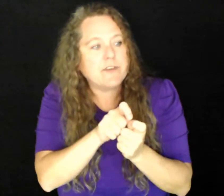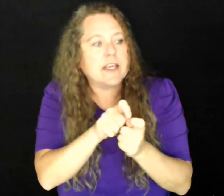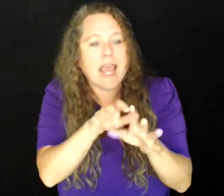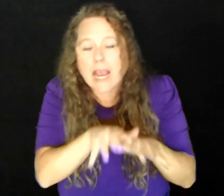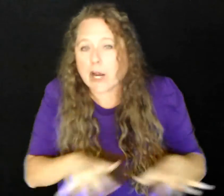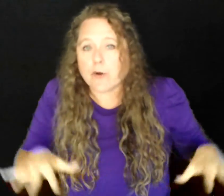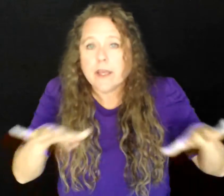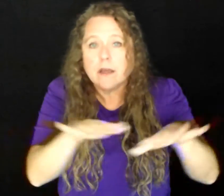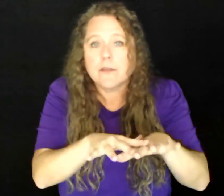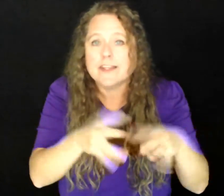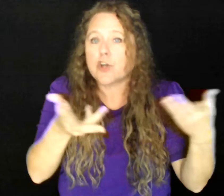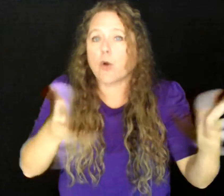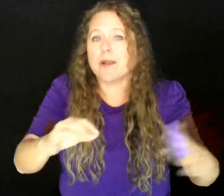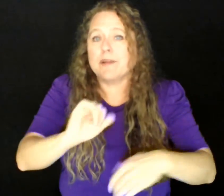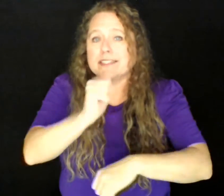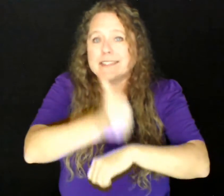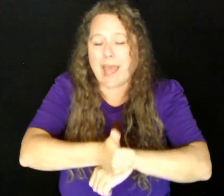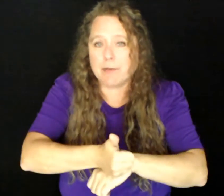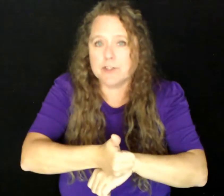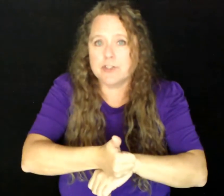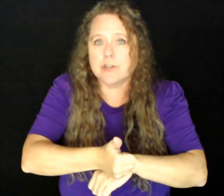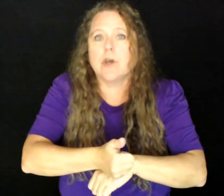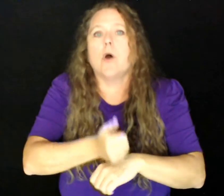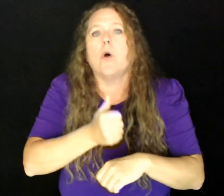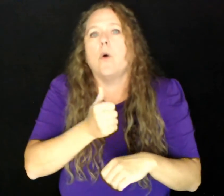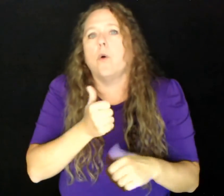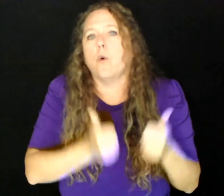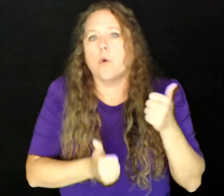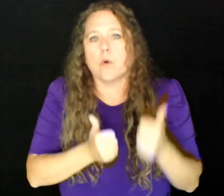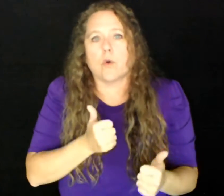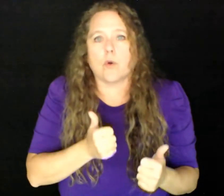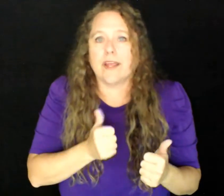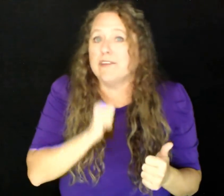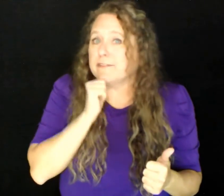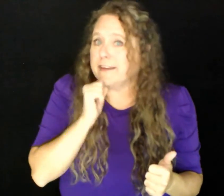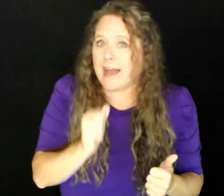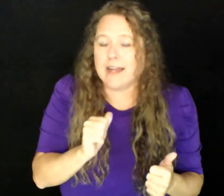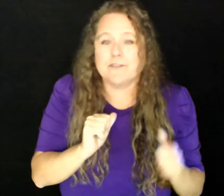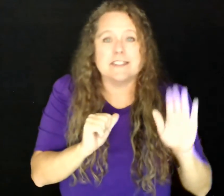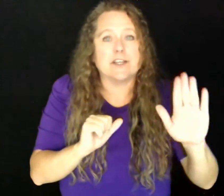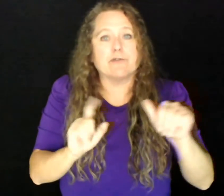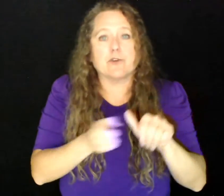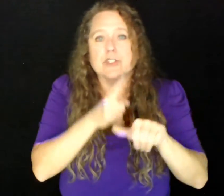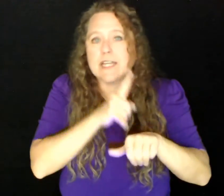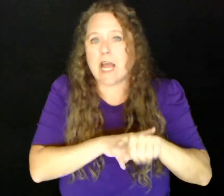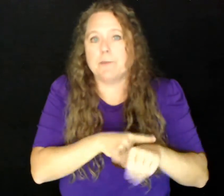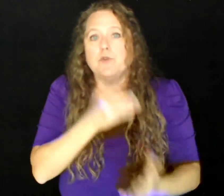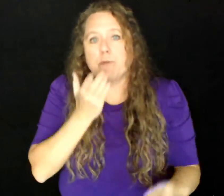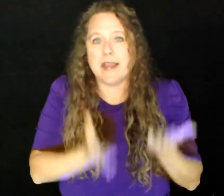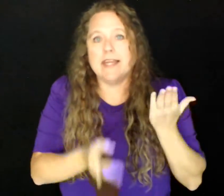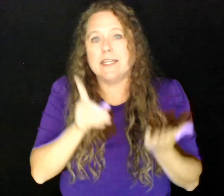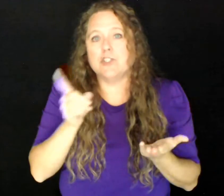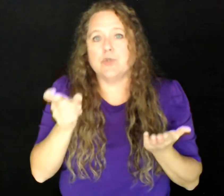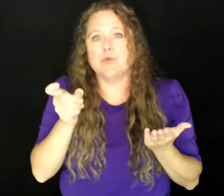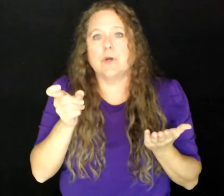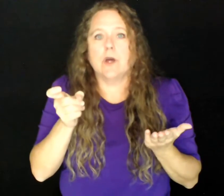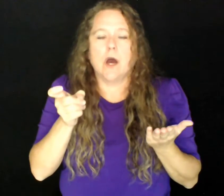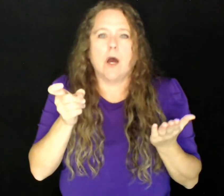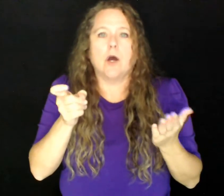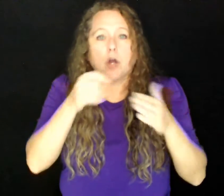specific area that's already been established, or if not, if it's their first time, you may need to